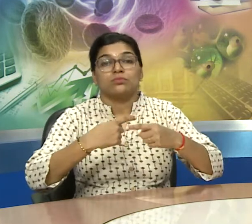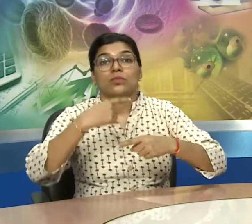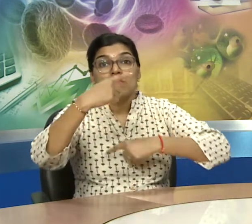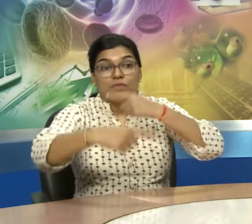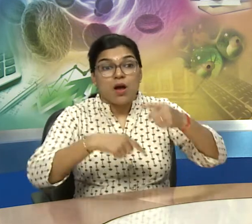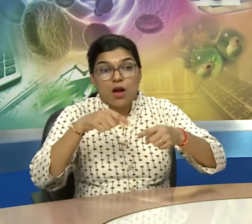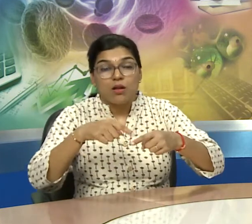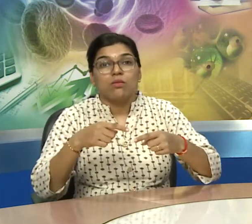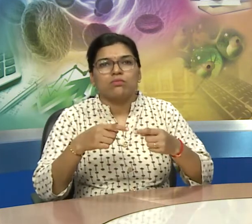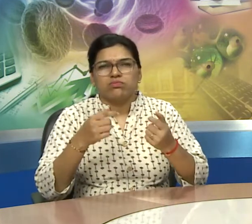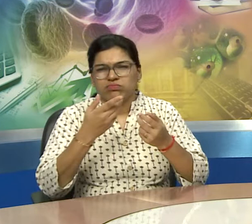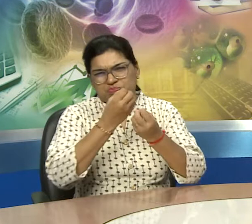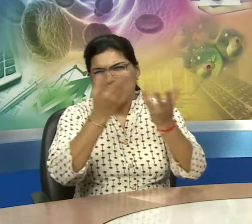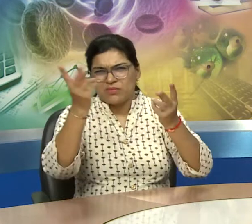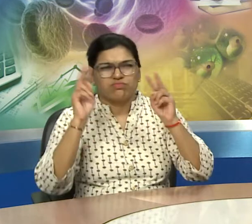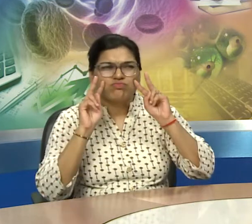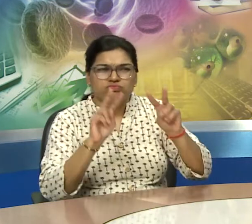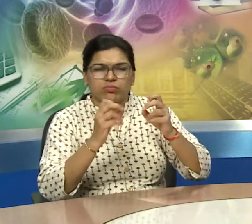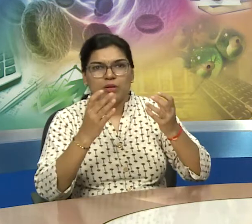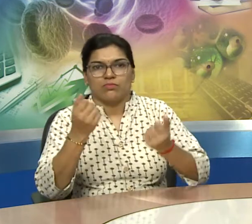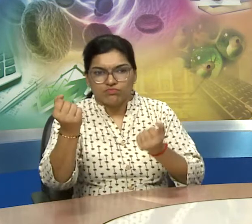will be understanding the invention of the wheel.